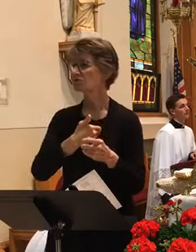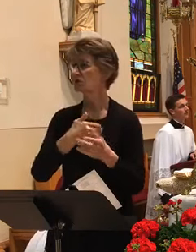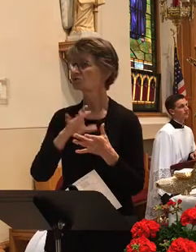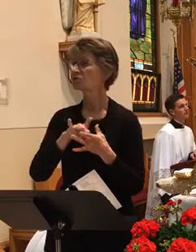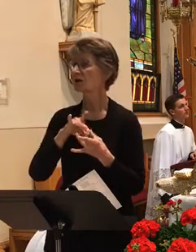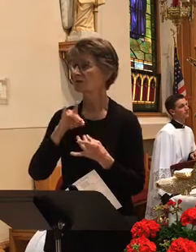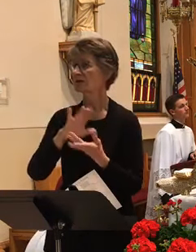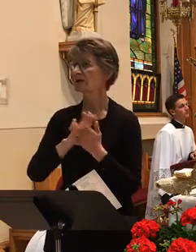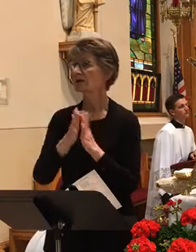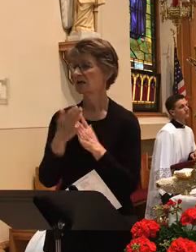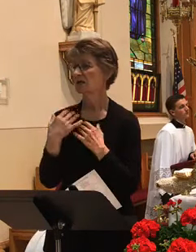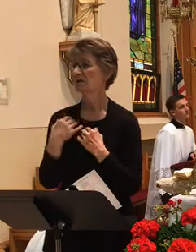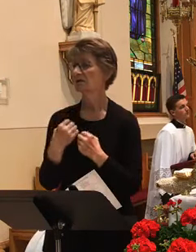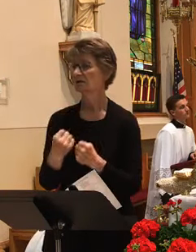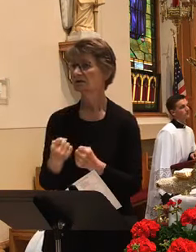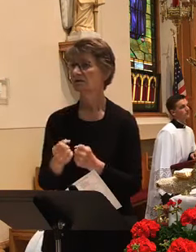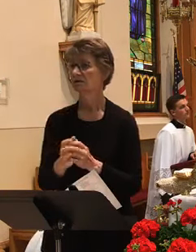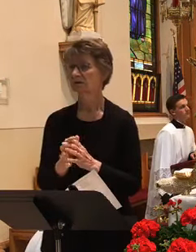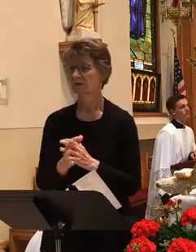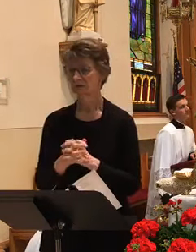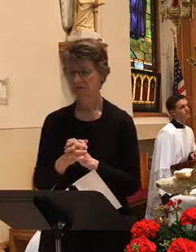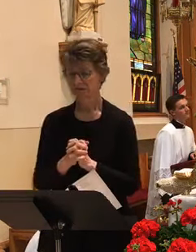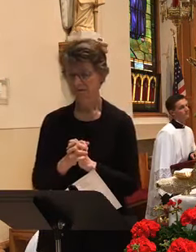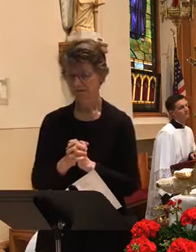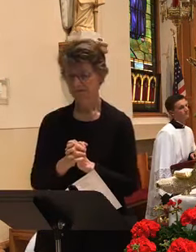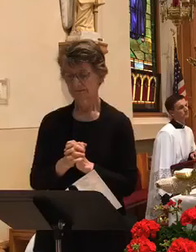my soul shall be healed.